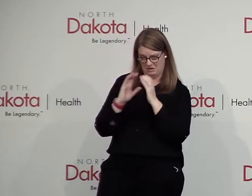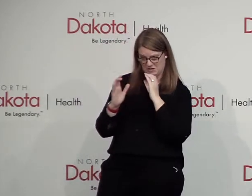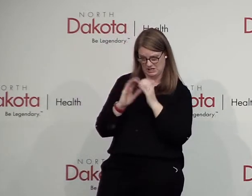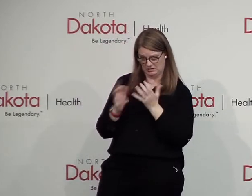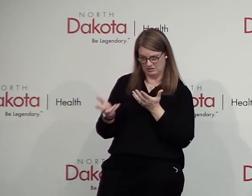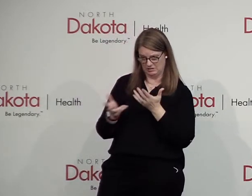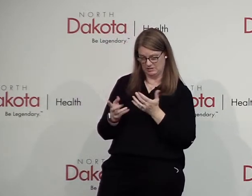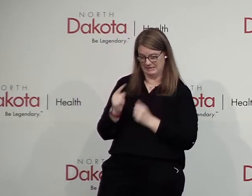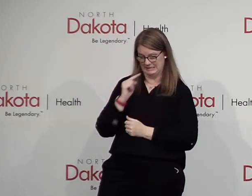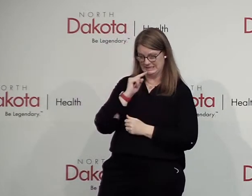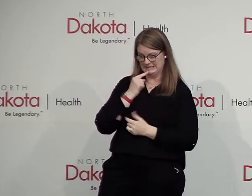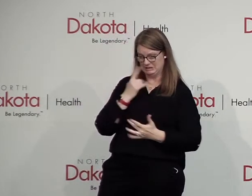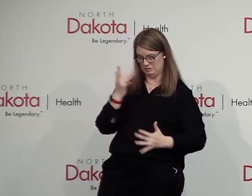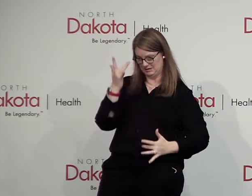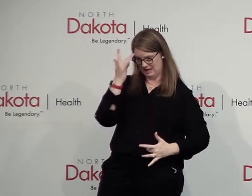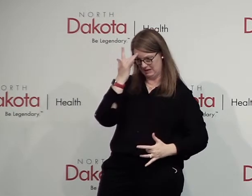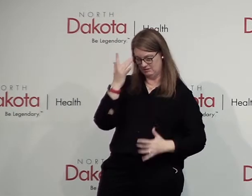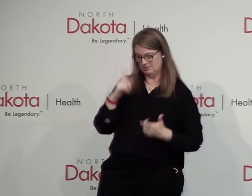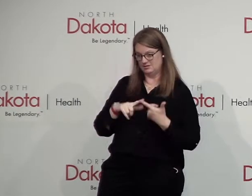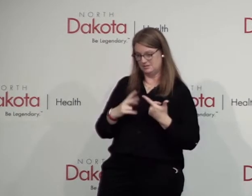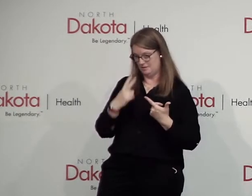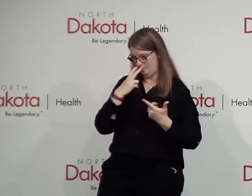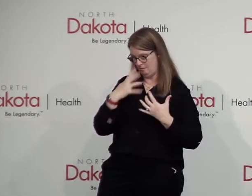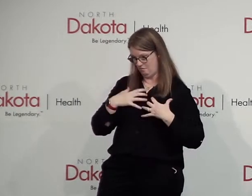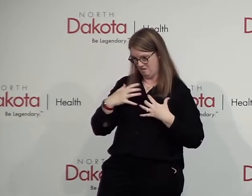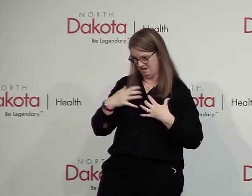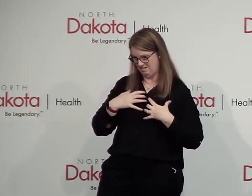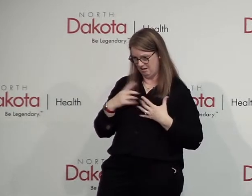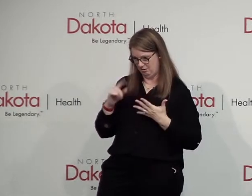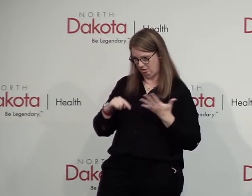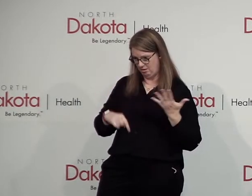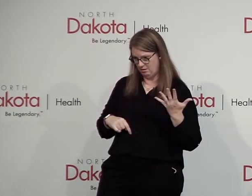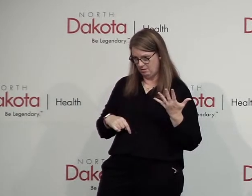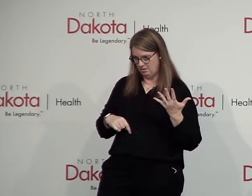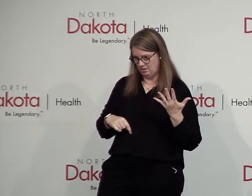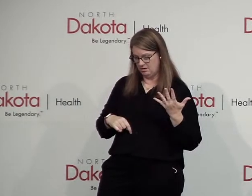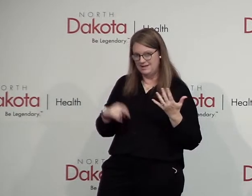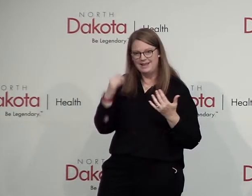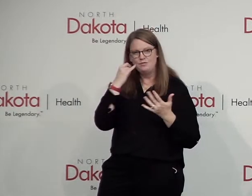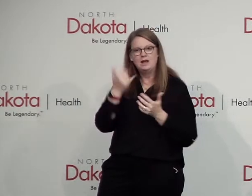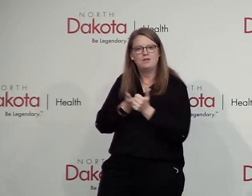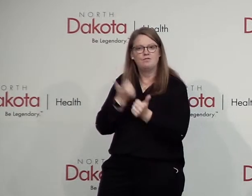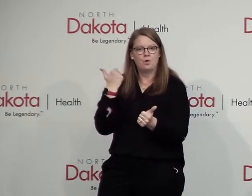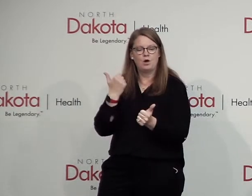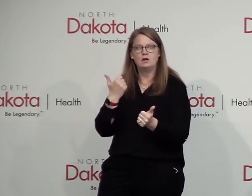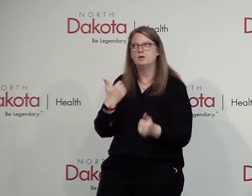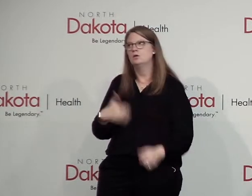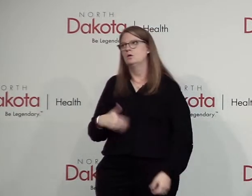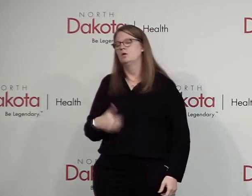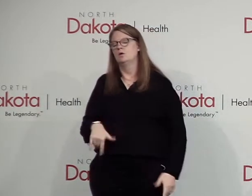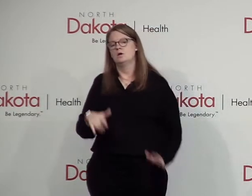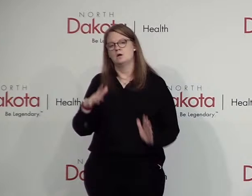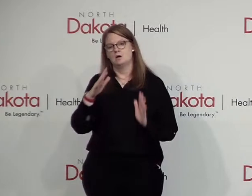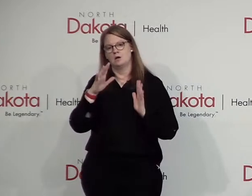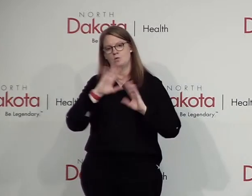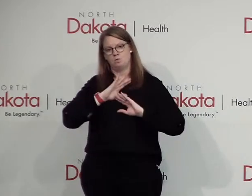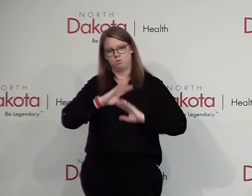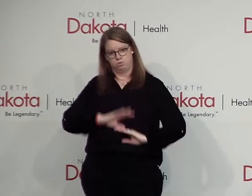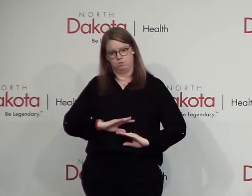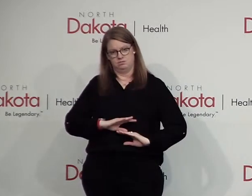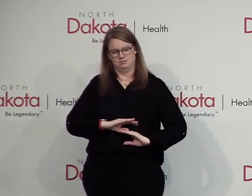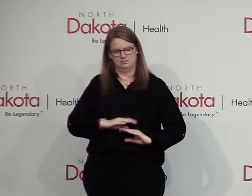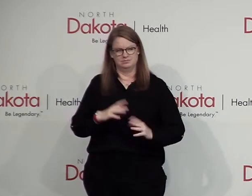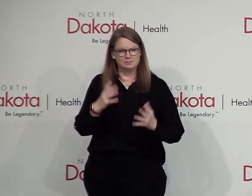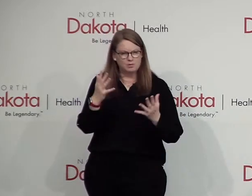about serious illness, ventilators, and all those things is so helpful for us. We really want to help everybody in our